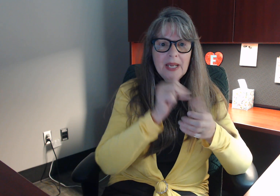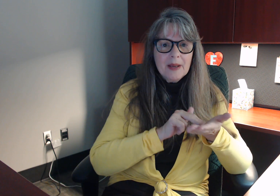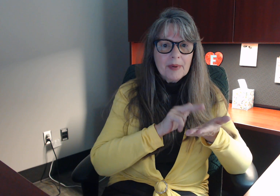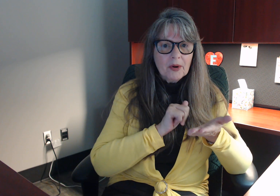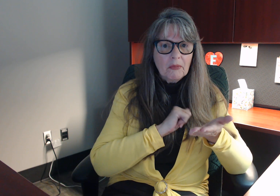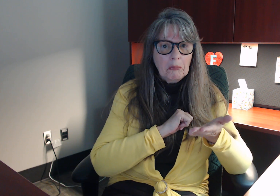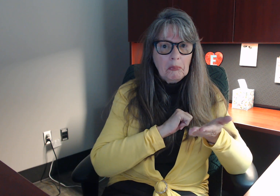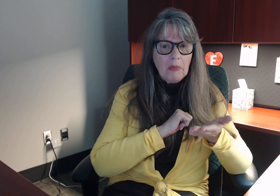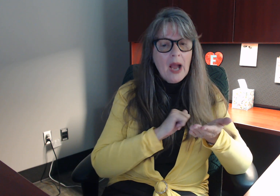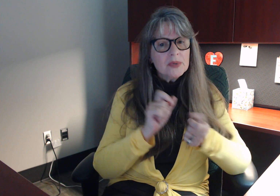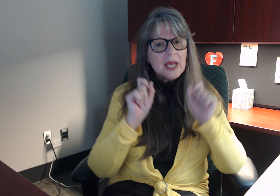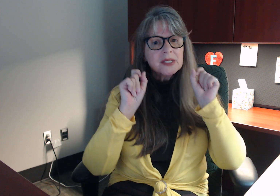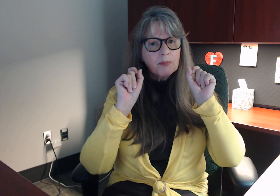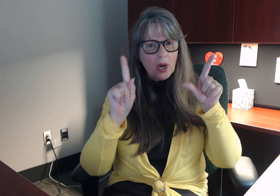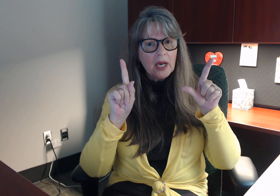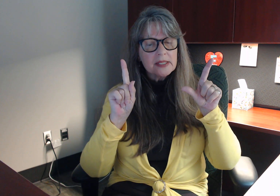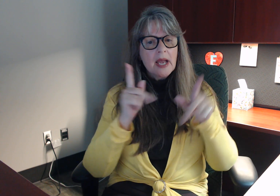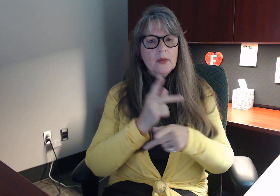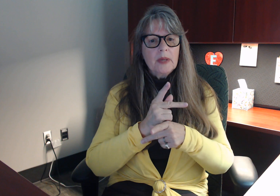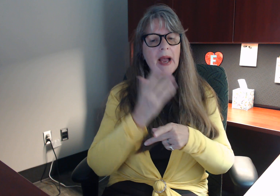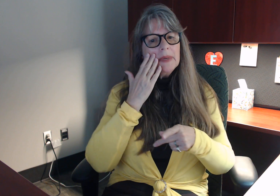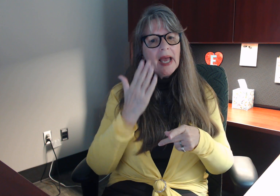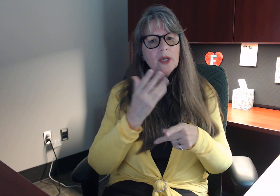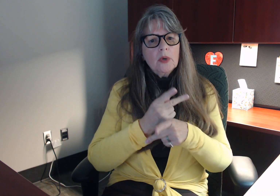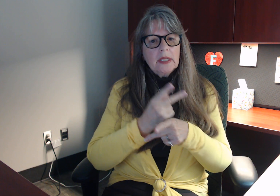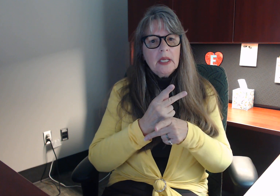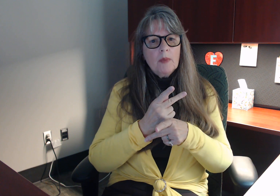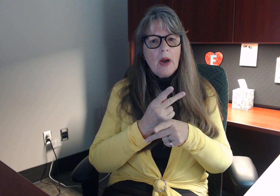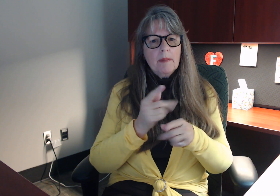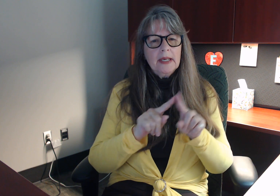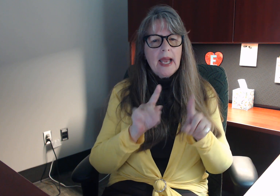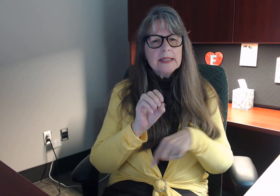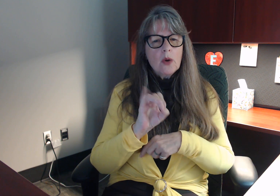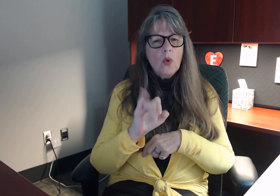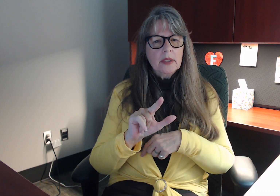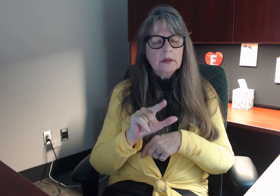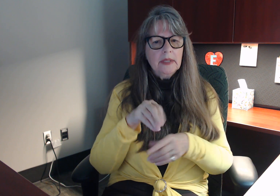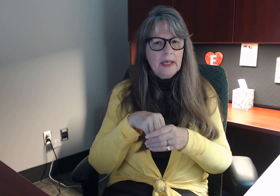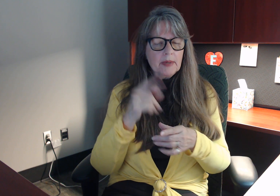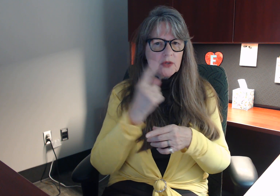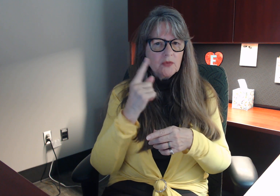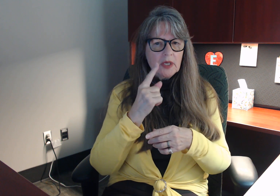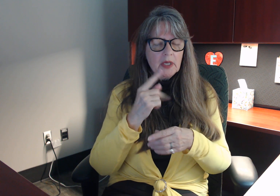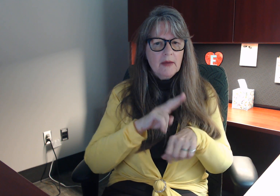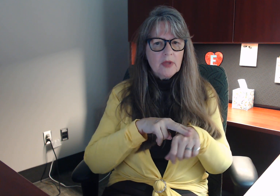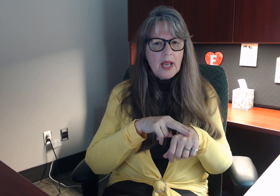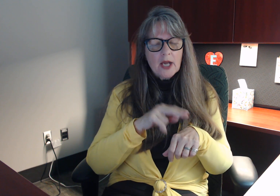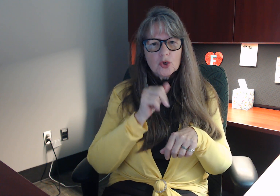Peanut butter. I was kind of surprised that it'll keep. I mean, I know it'll keep a while, but it has that oil in it because of the